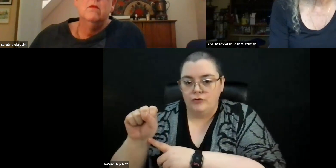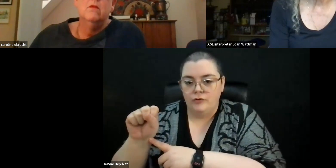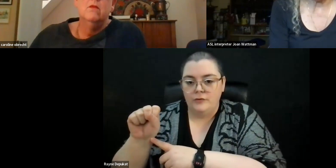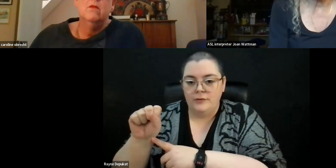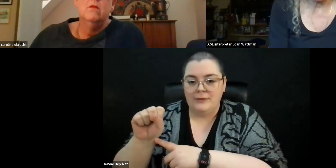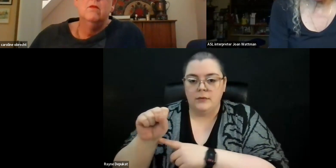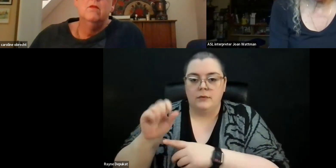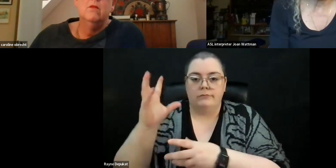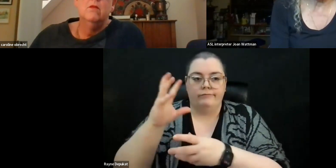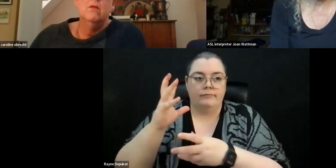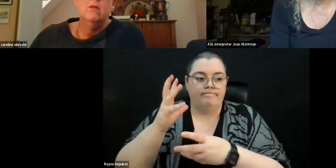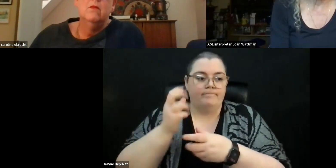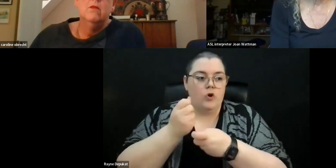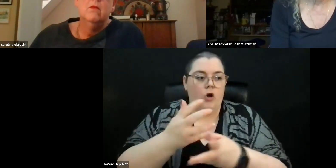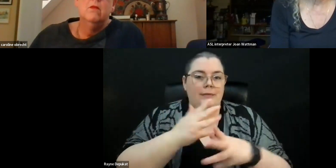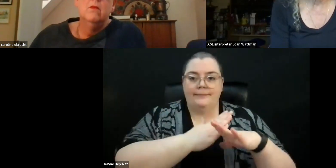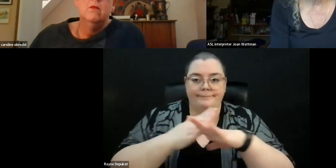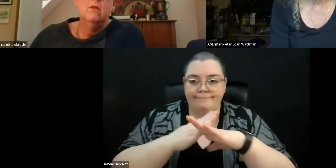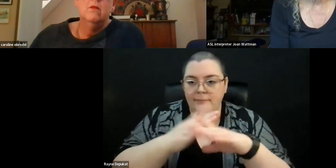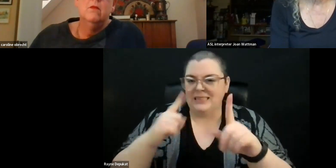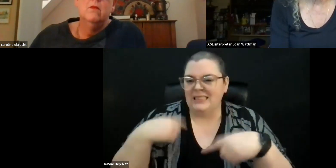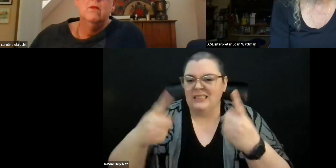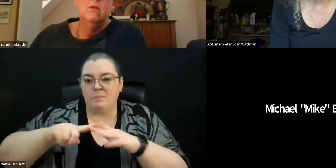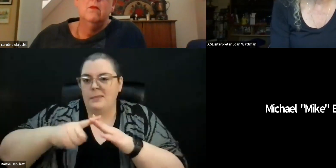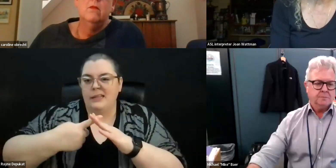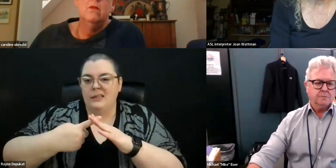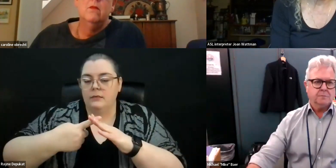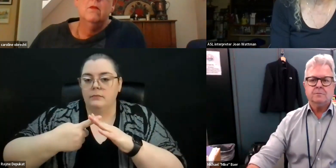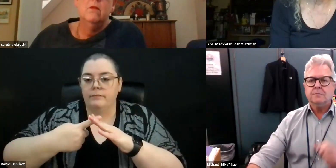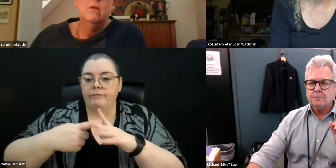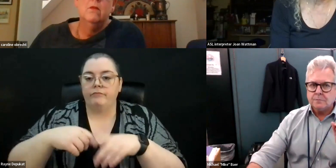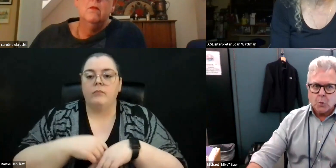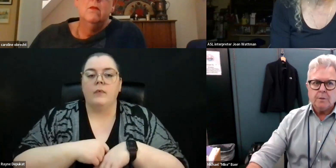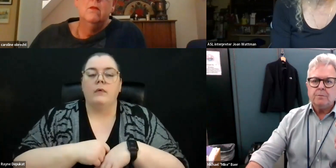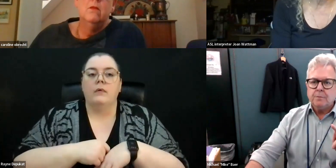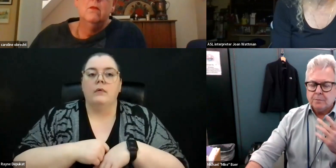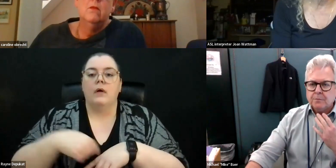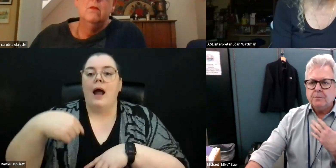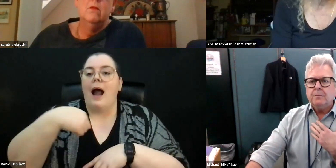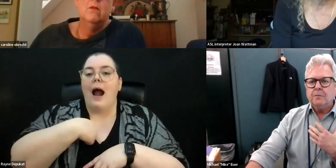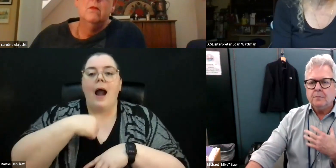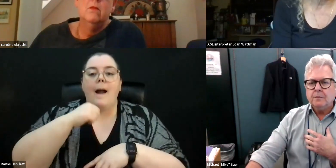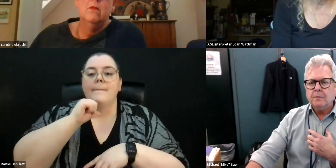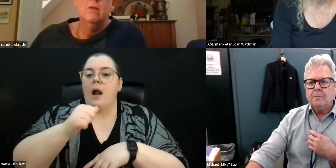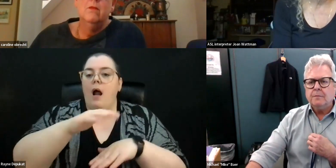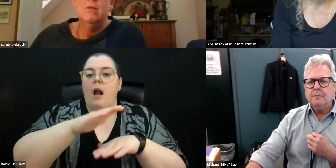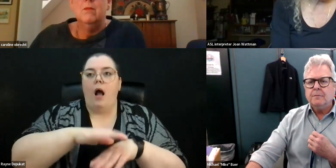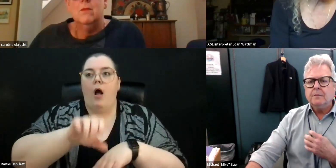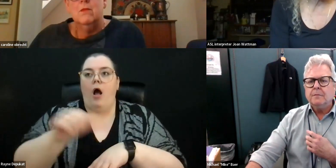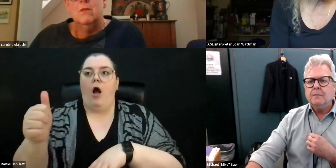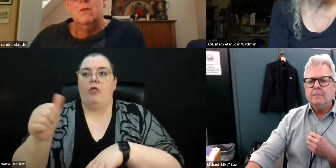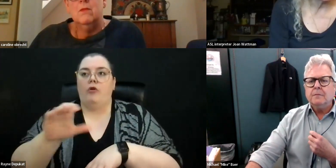There are many factors involved that are causing those barriers, and that has been so since the very